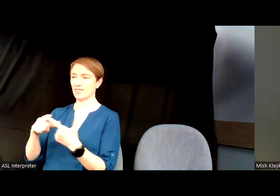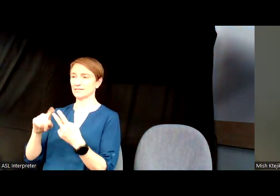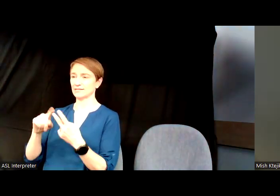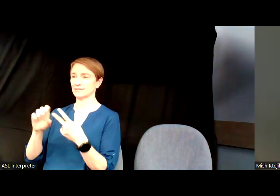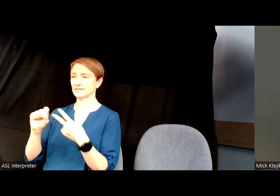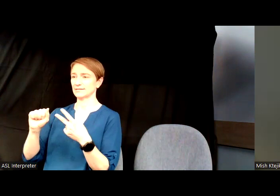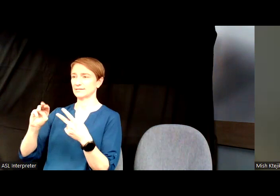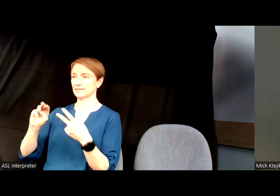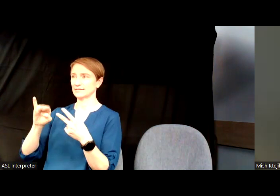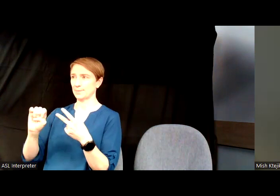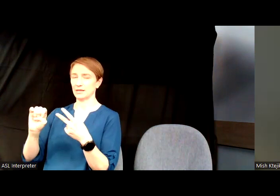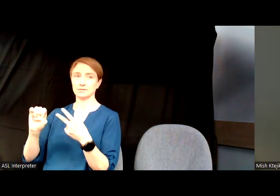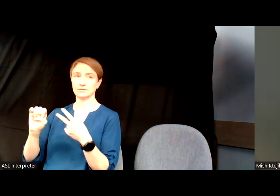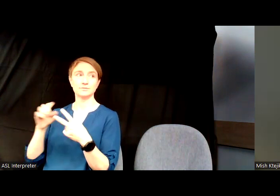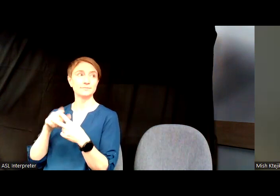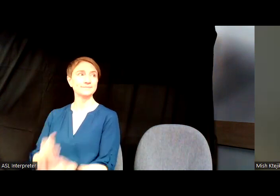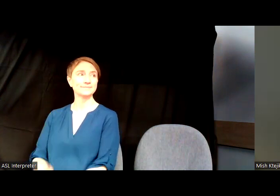Okay, Audrey.